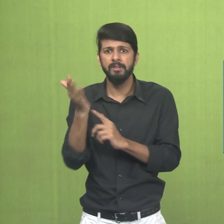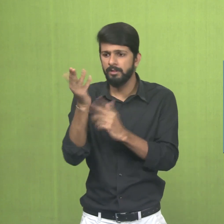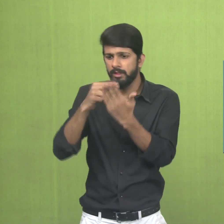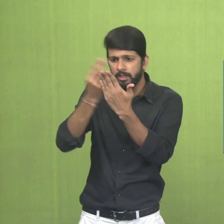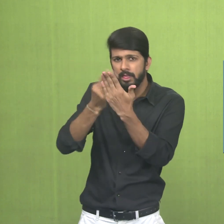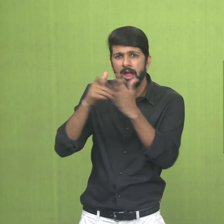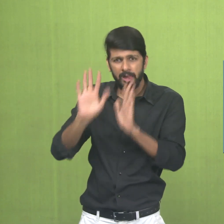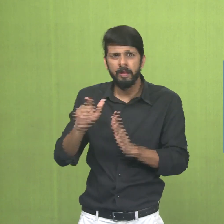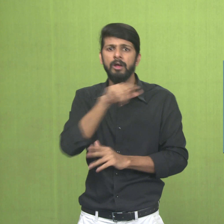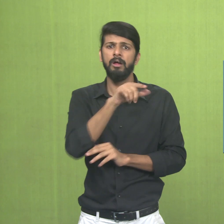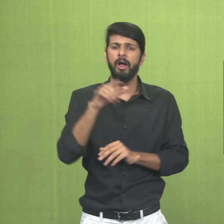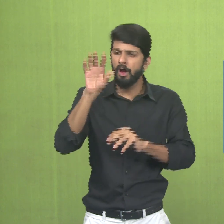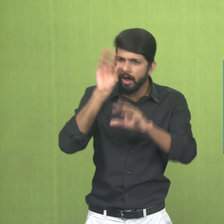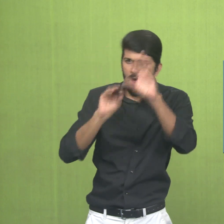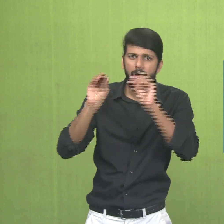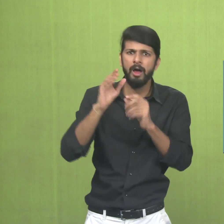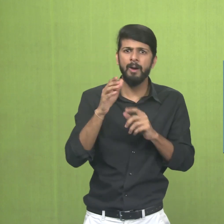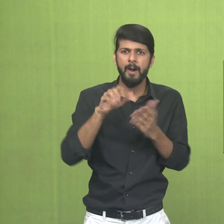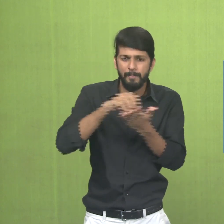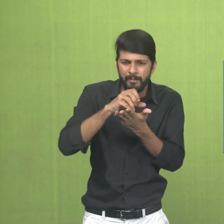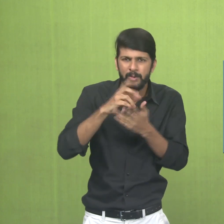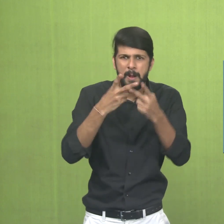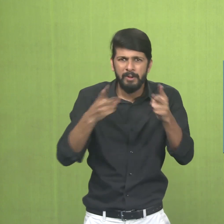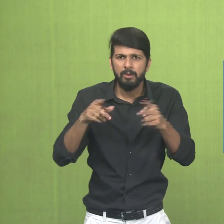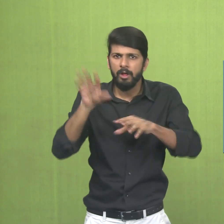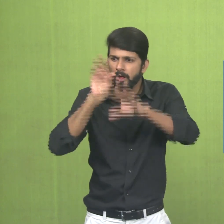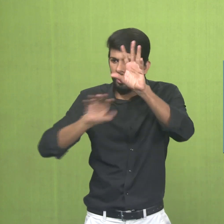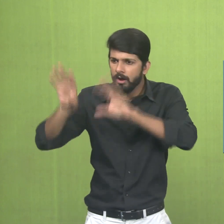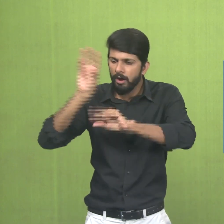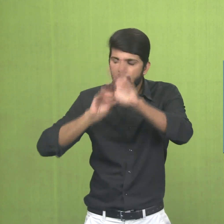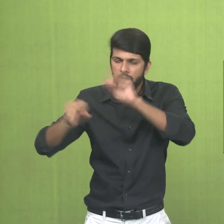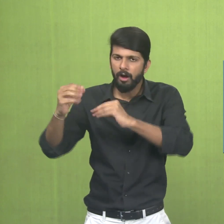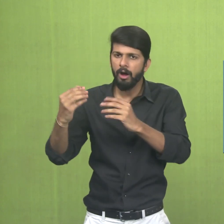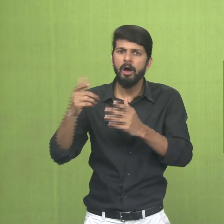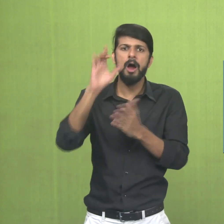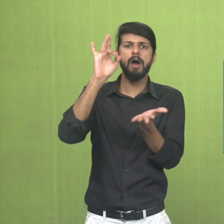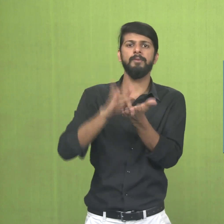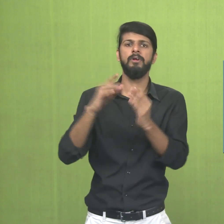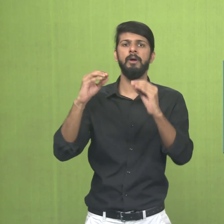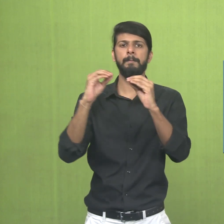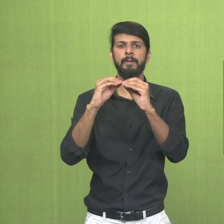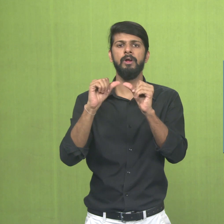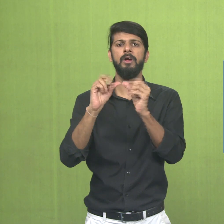contemporary costumes. These were often done on leaves.